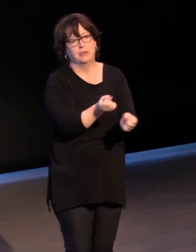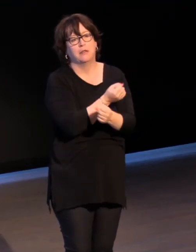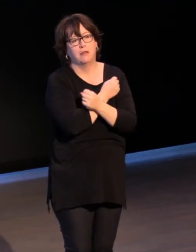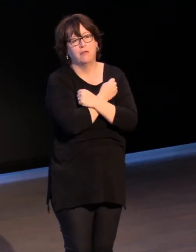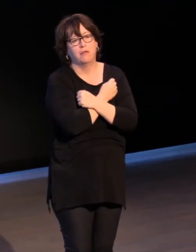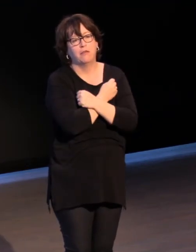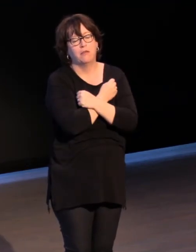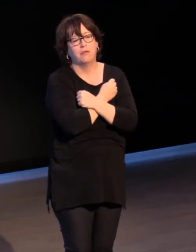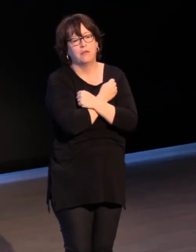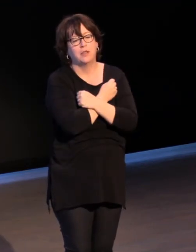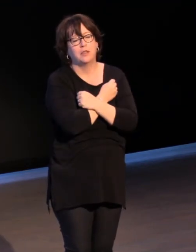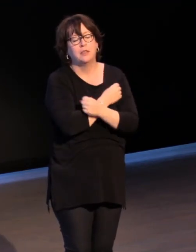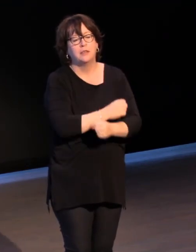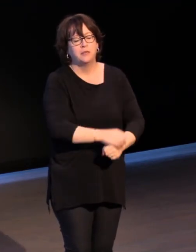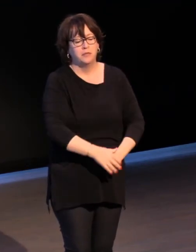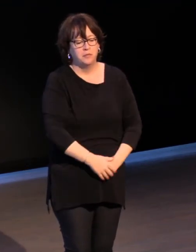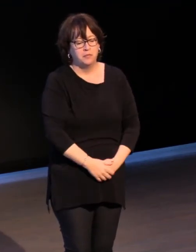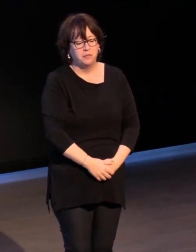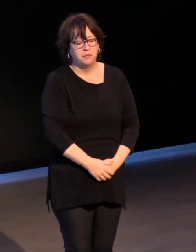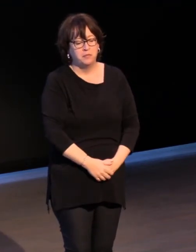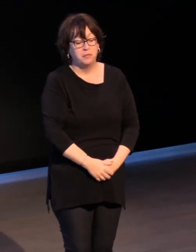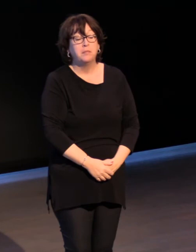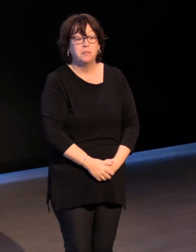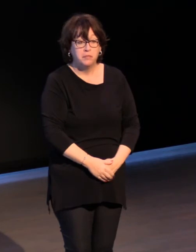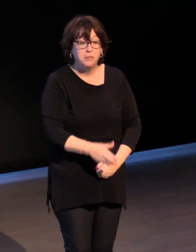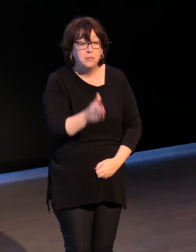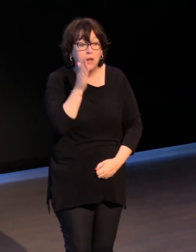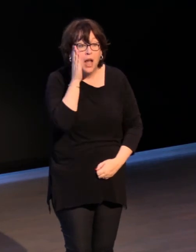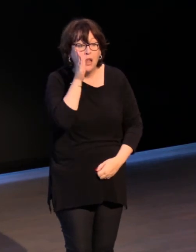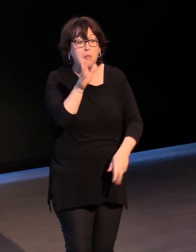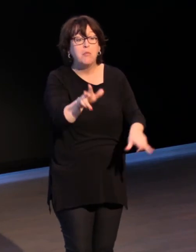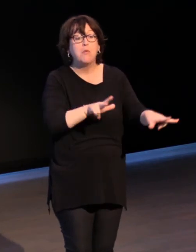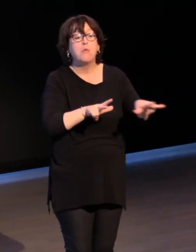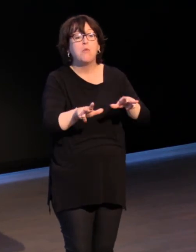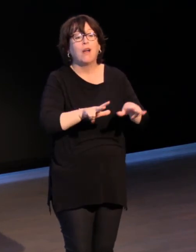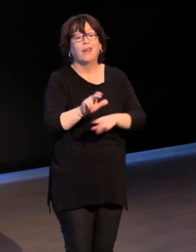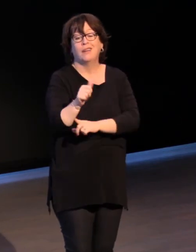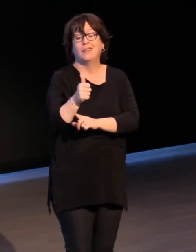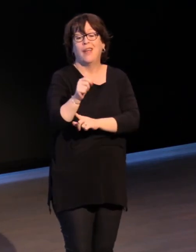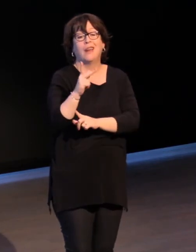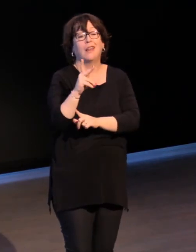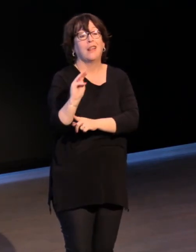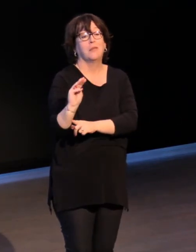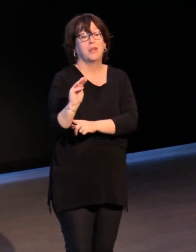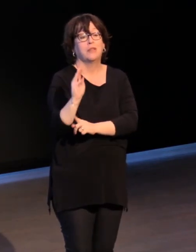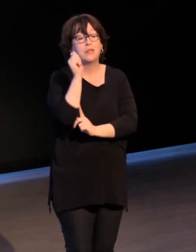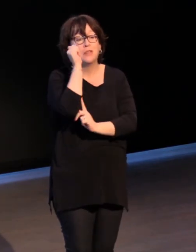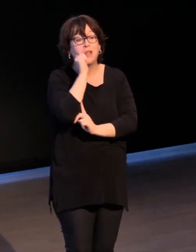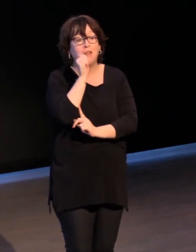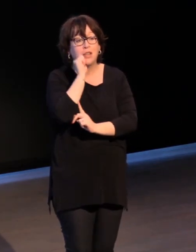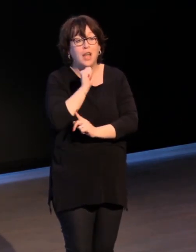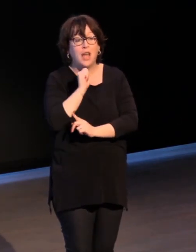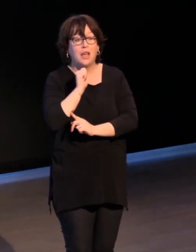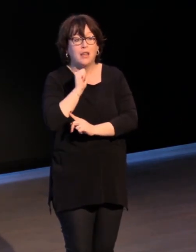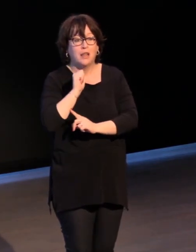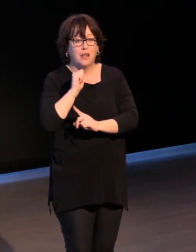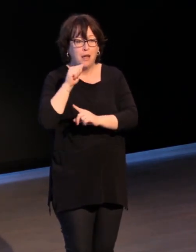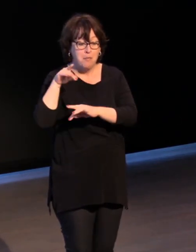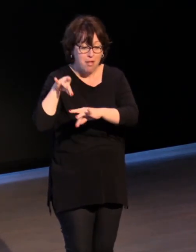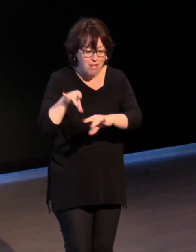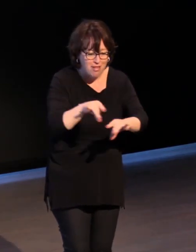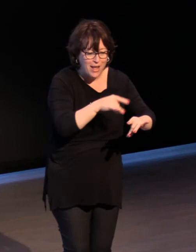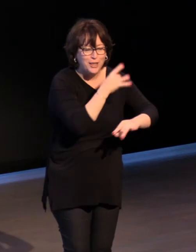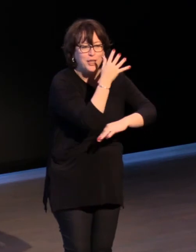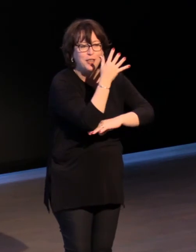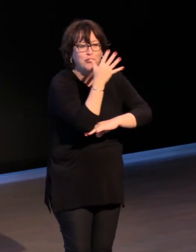I will be walking 10 kilometers a day, sleeping at the former killing site, planting trees every day